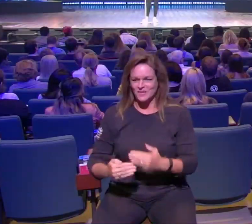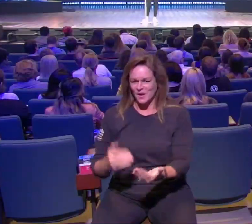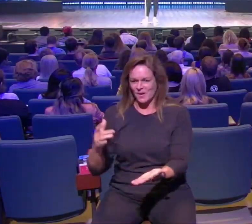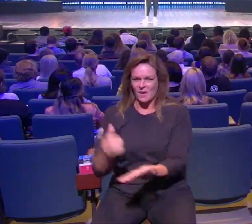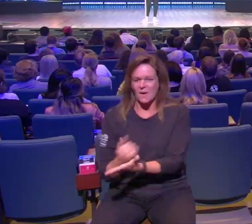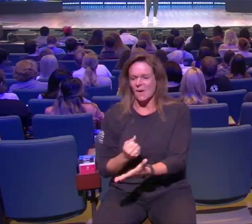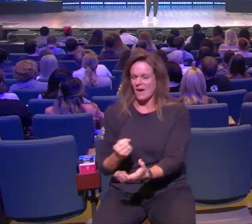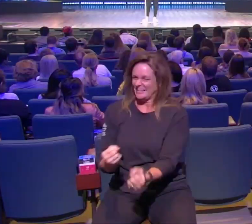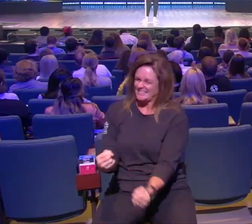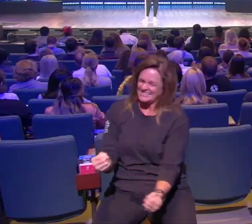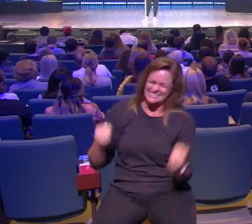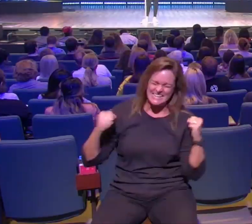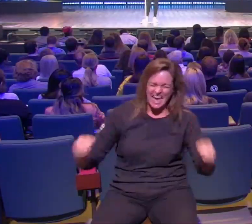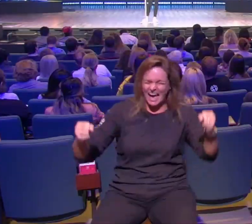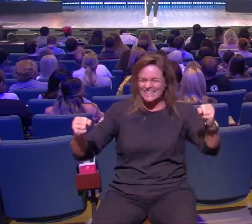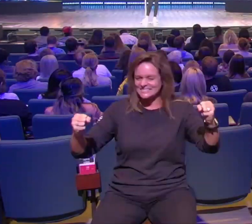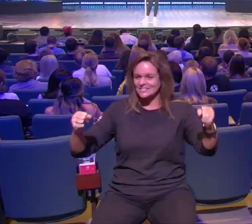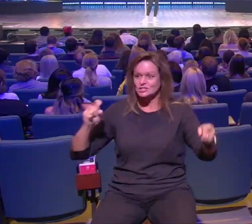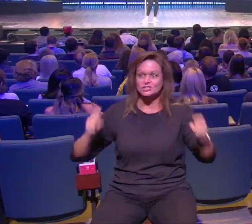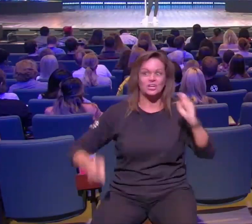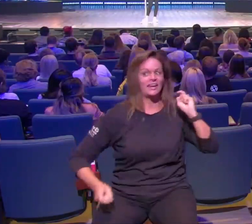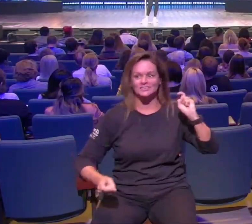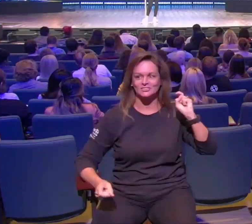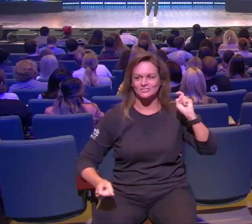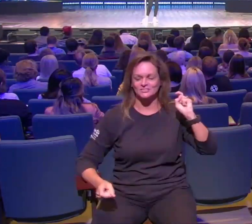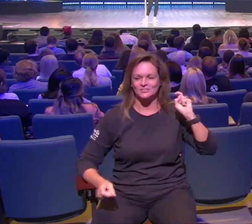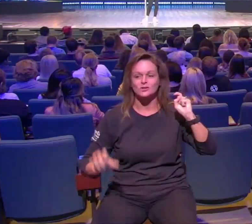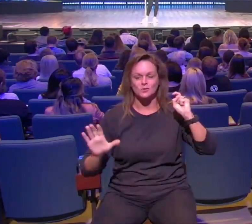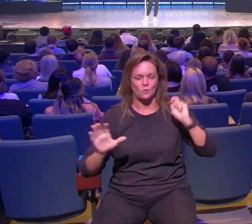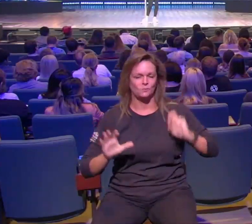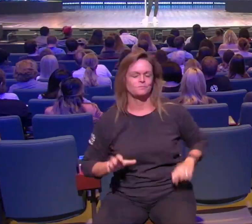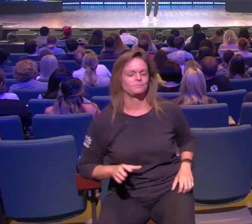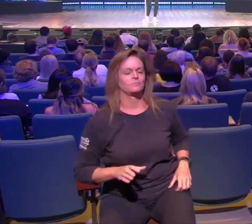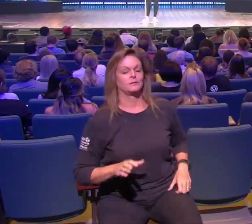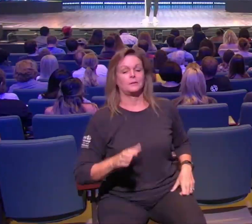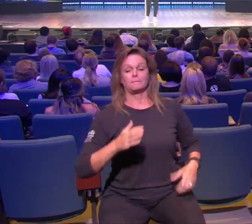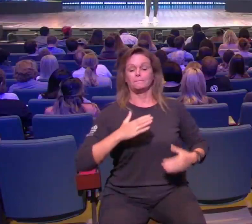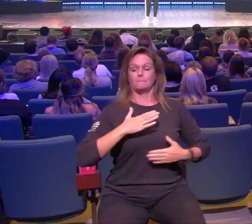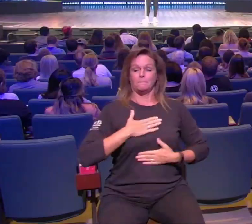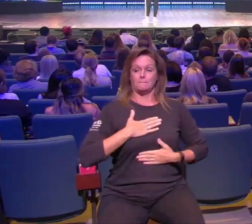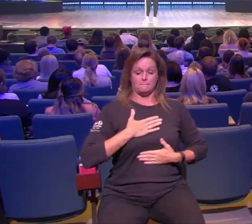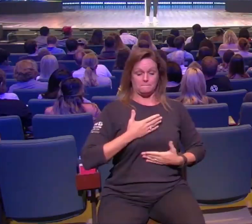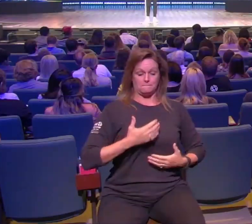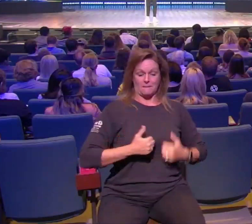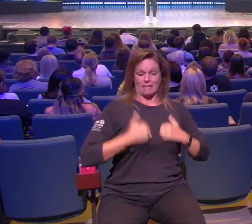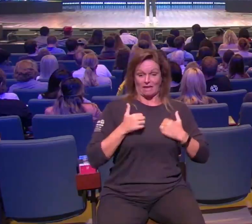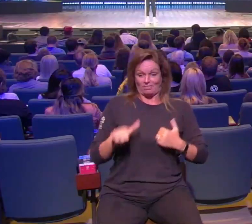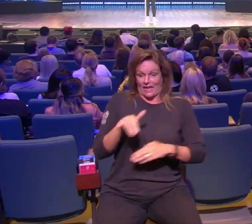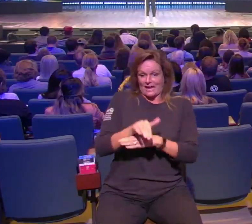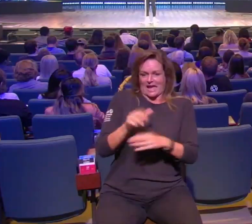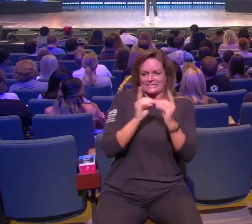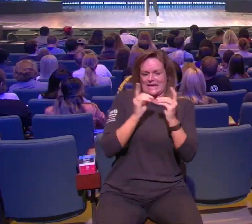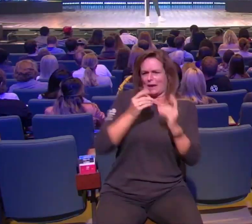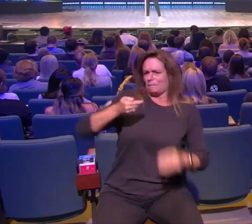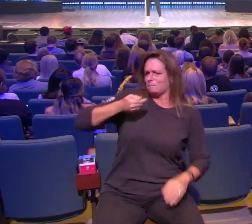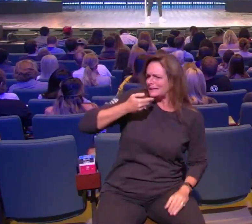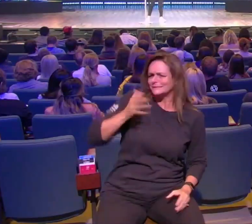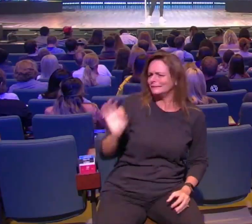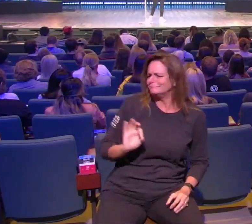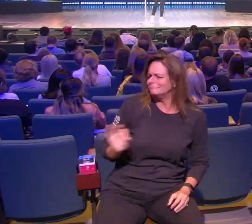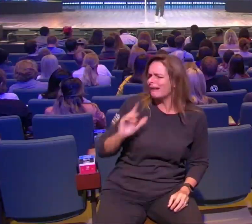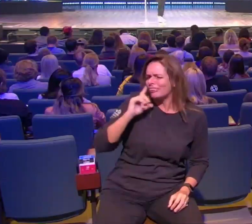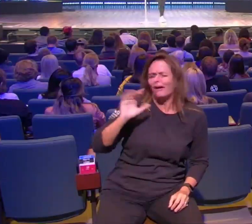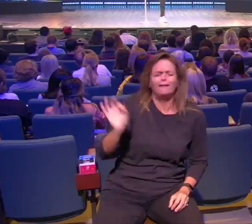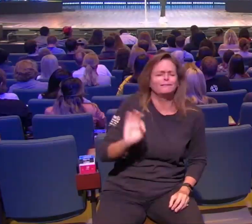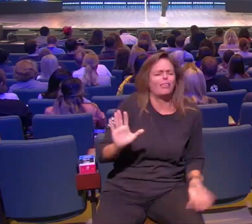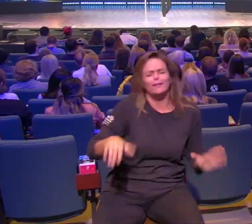that night, there was a kairos moment waiting for me. I didn't know that there was a new season waiting for me, and I could have missed it,